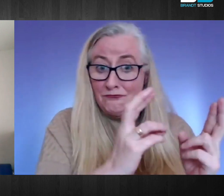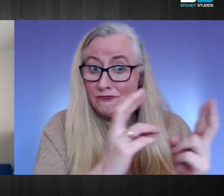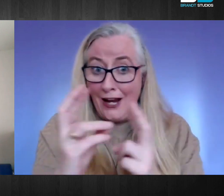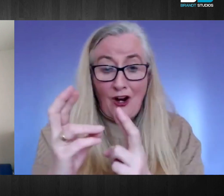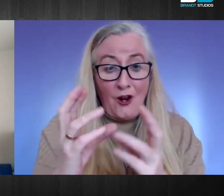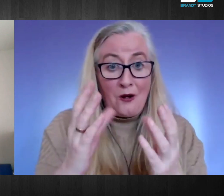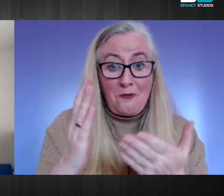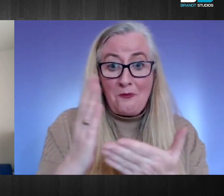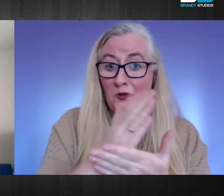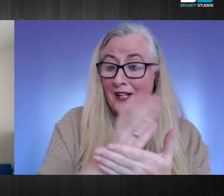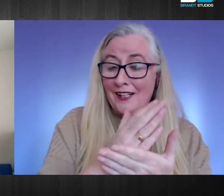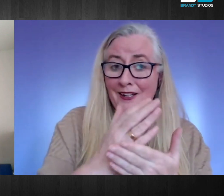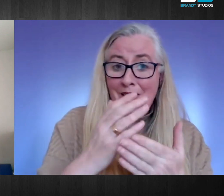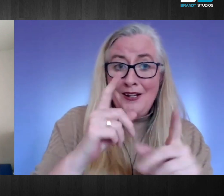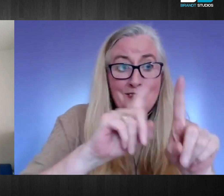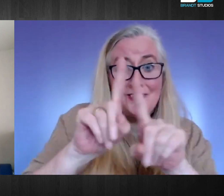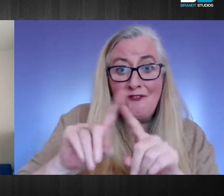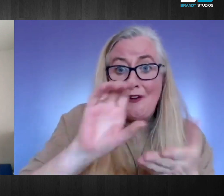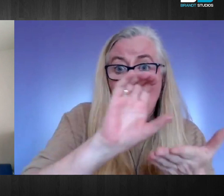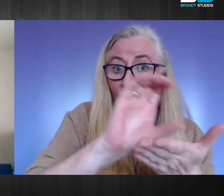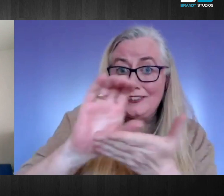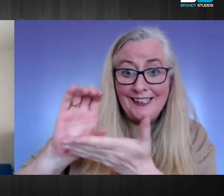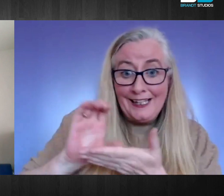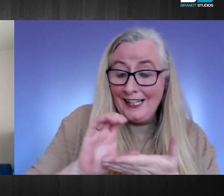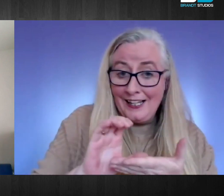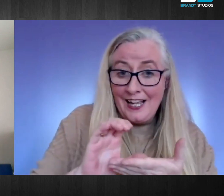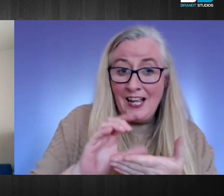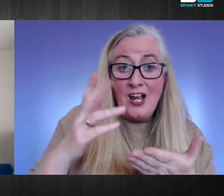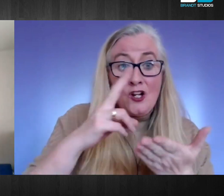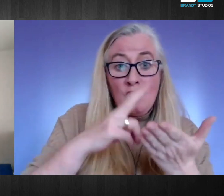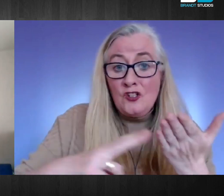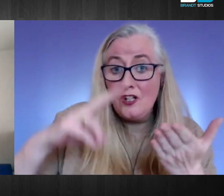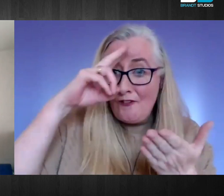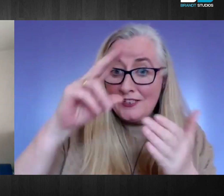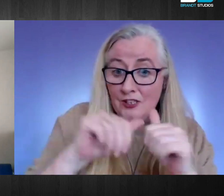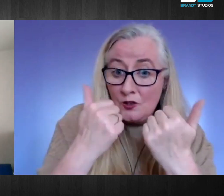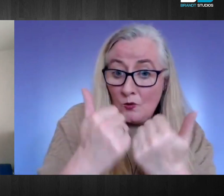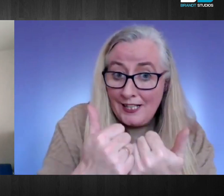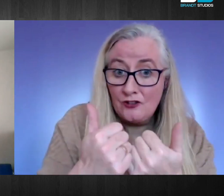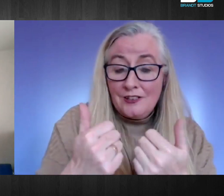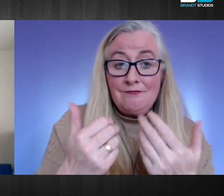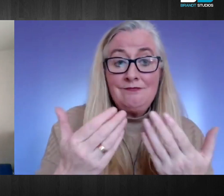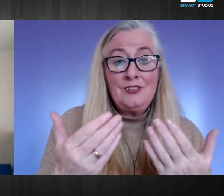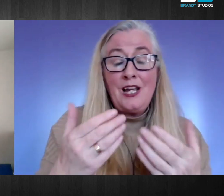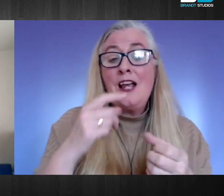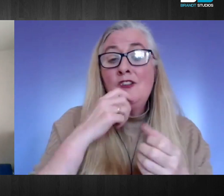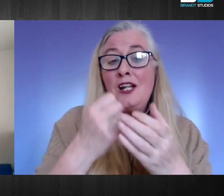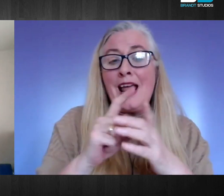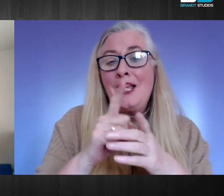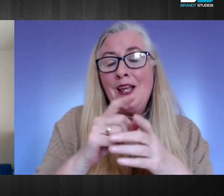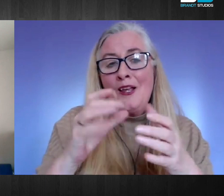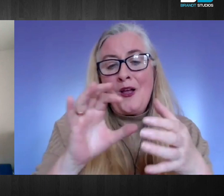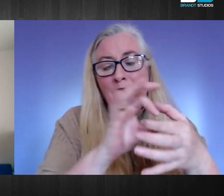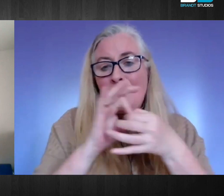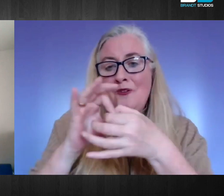main funders and the Irish Universities Association and the umbrella organisation for the Institutes of Technology. So we